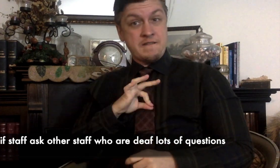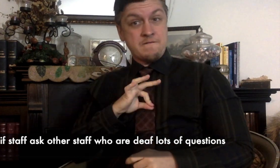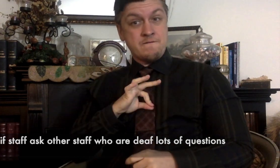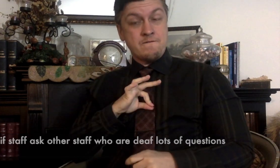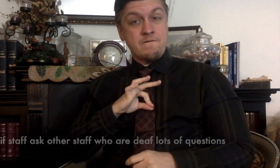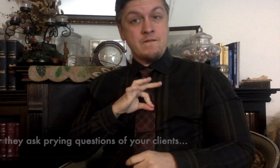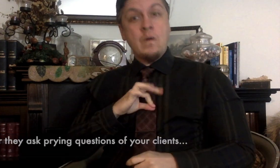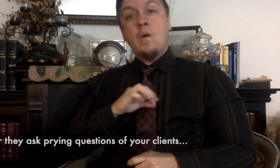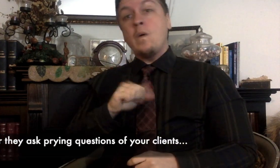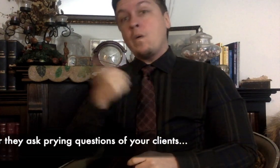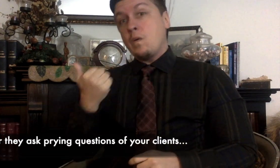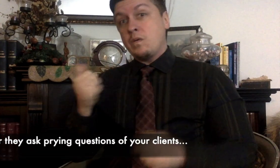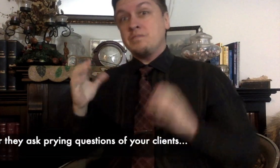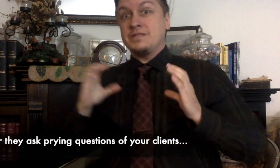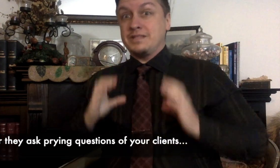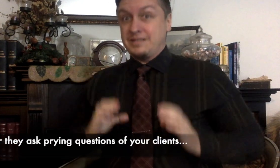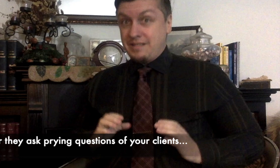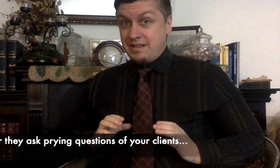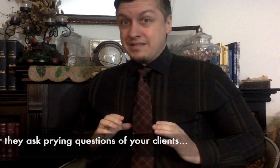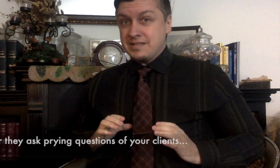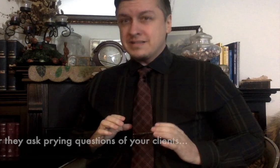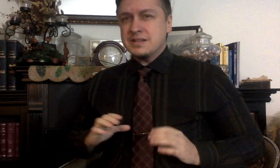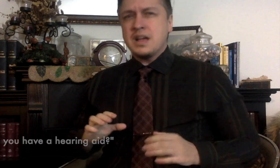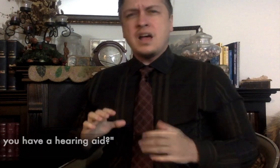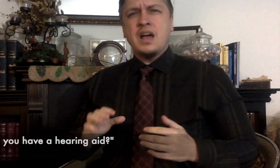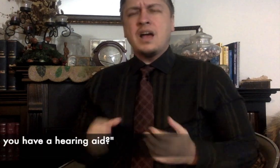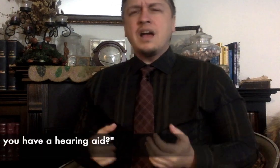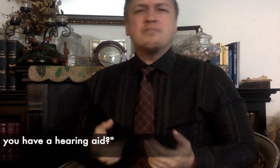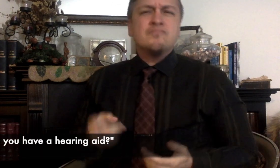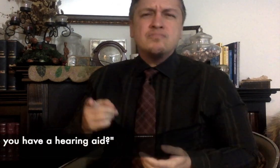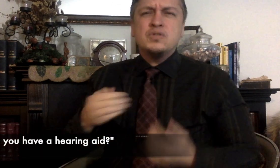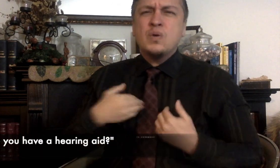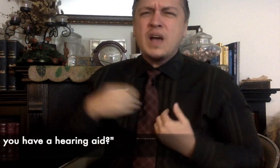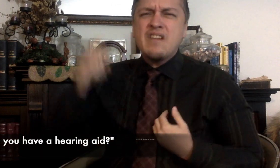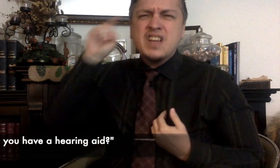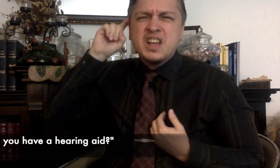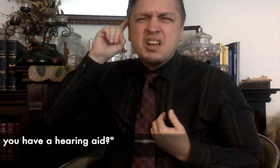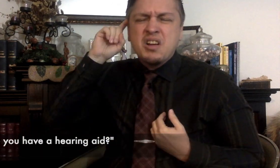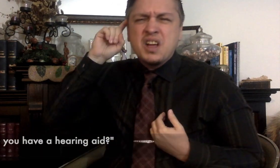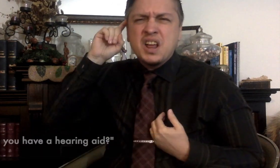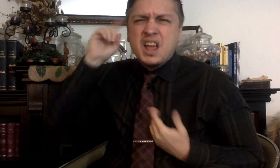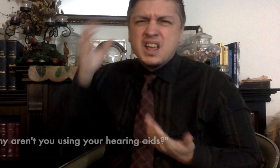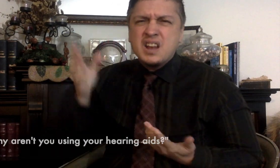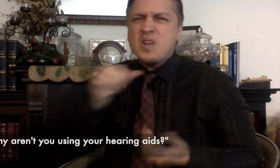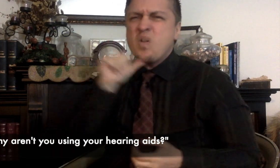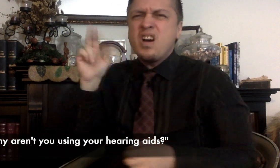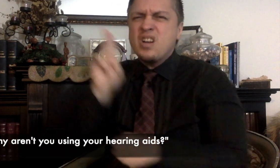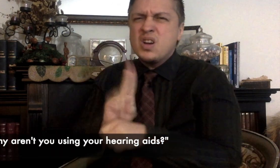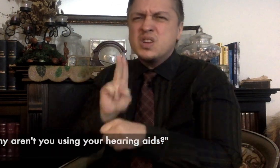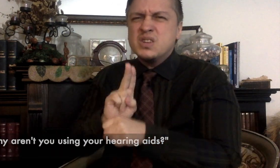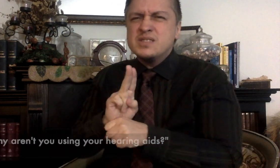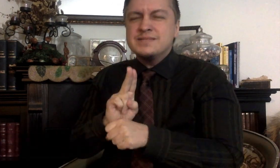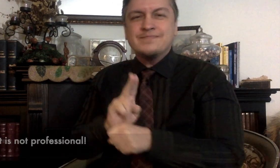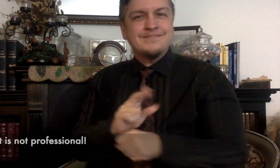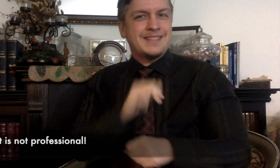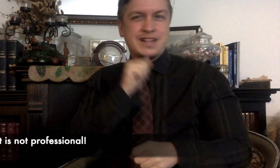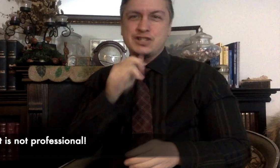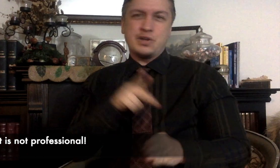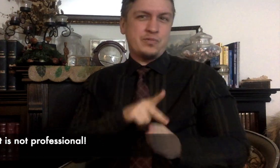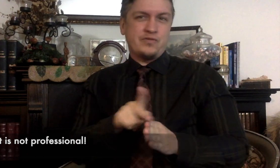questions, or they ask prying questions of clients, do you have a hearing aid? Why aren't you using your hearing aid?